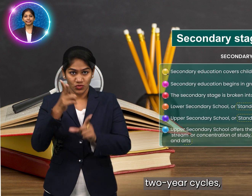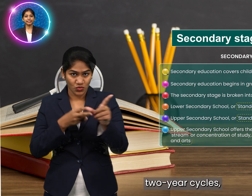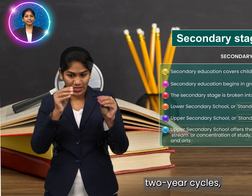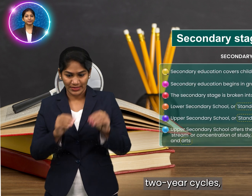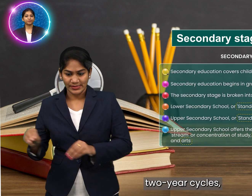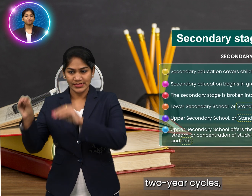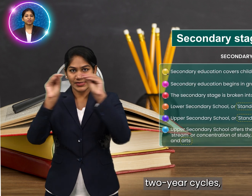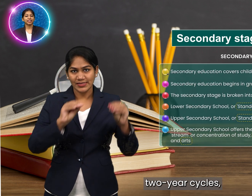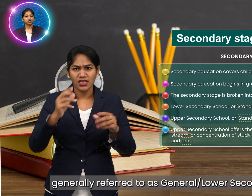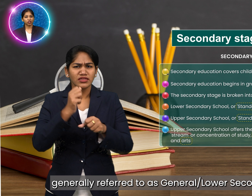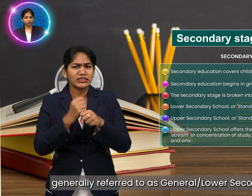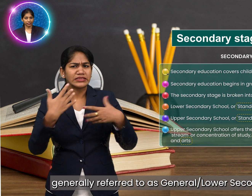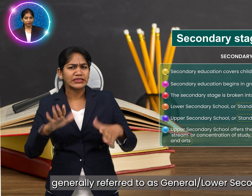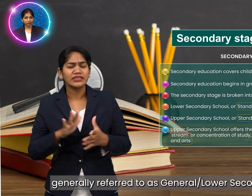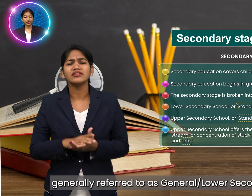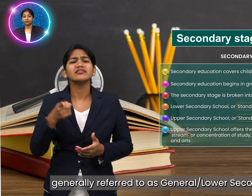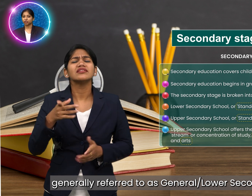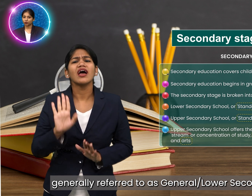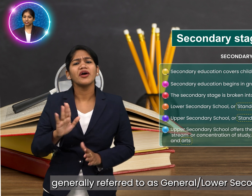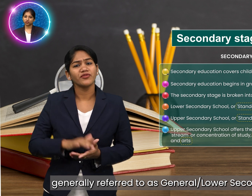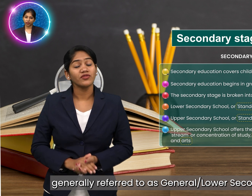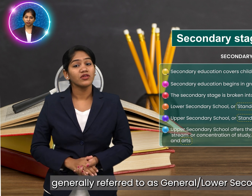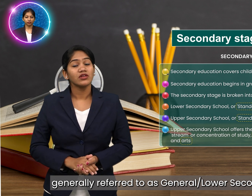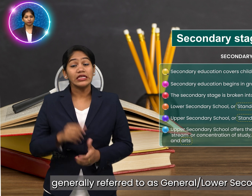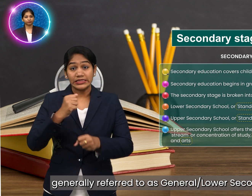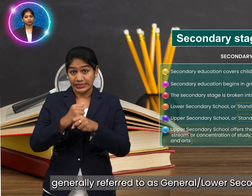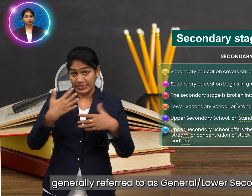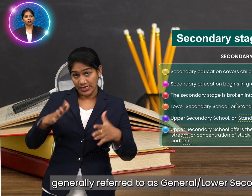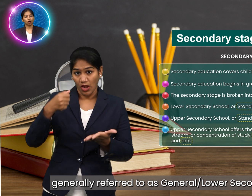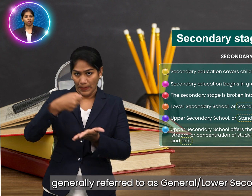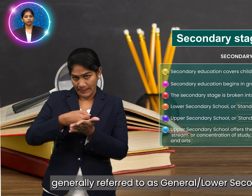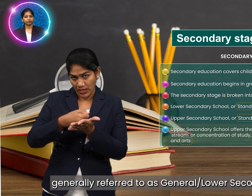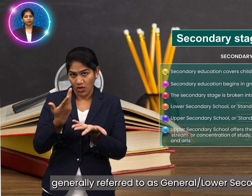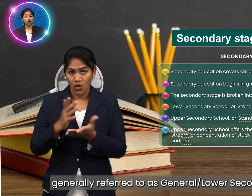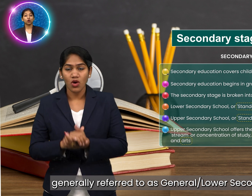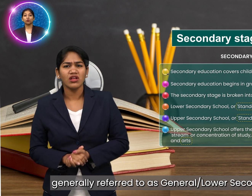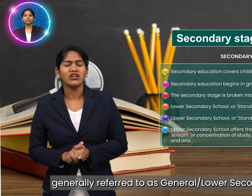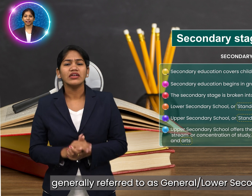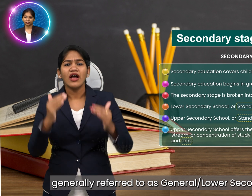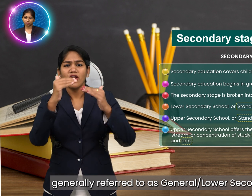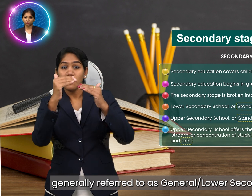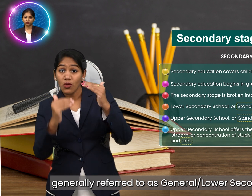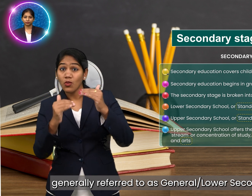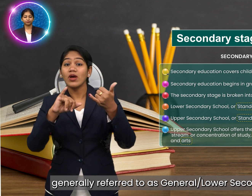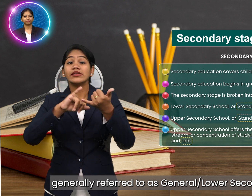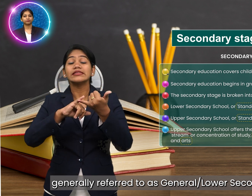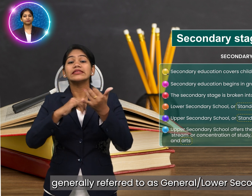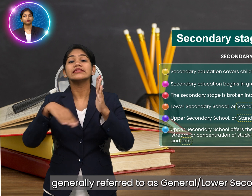two-year cycles, generally referred to as general or lower secondary